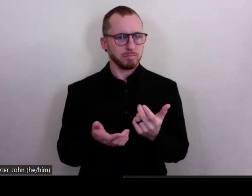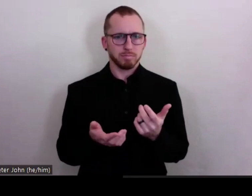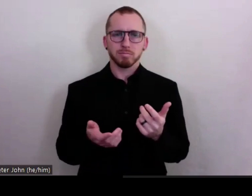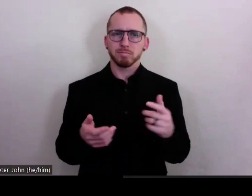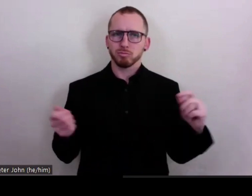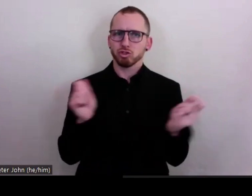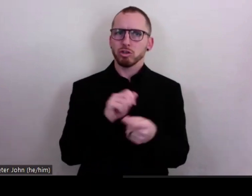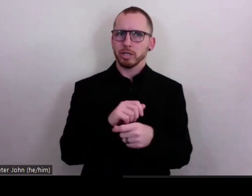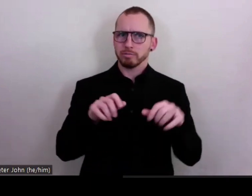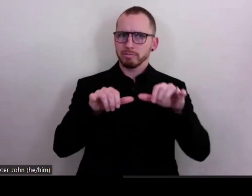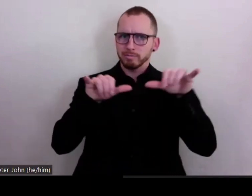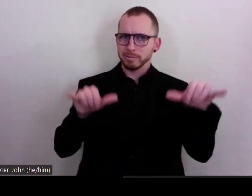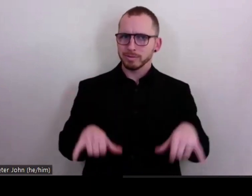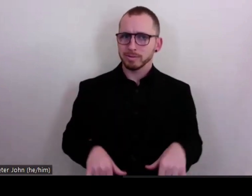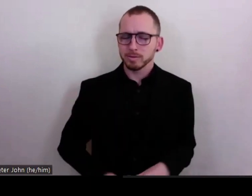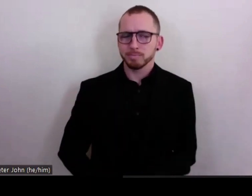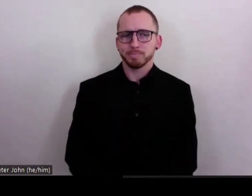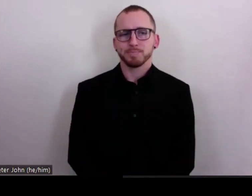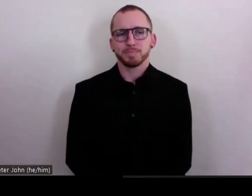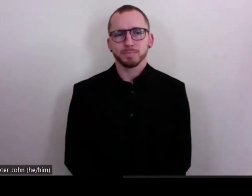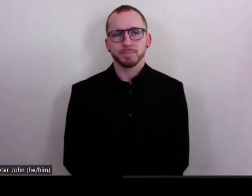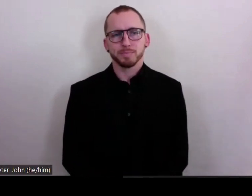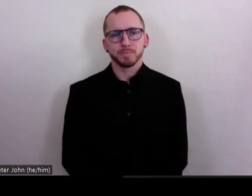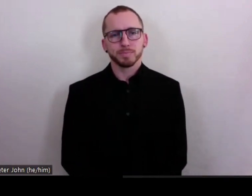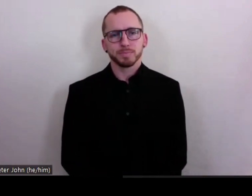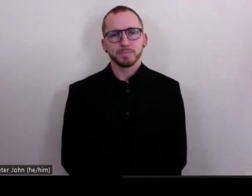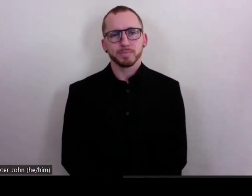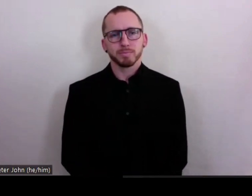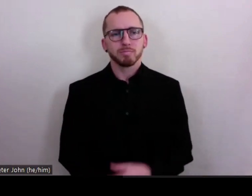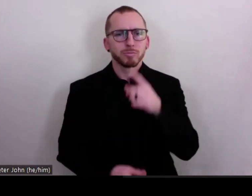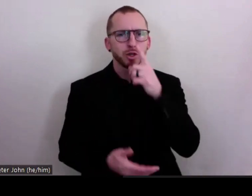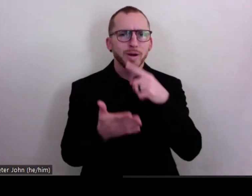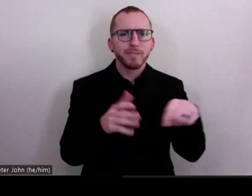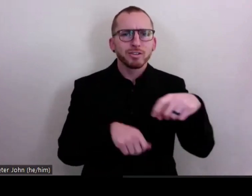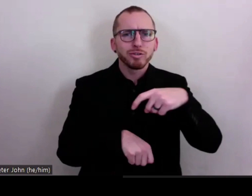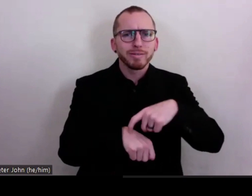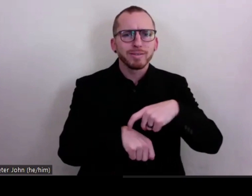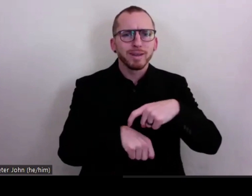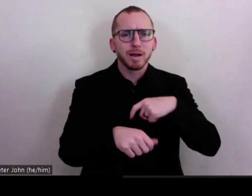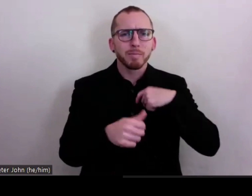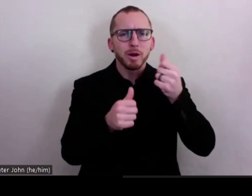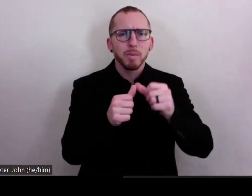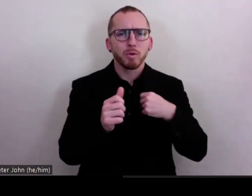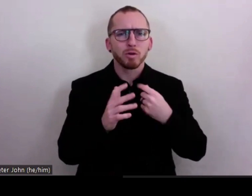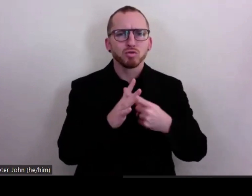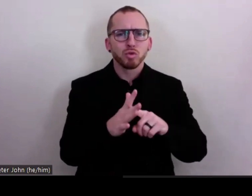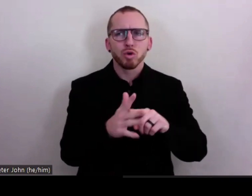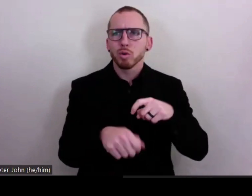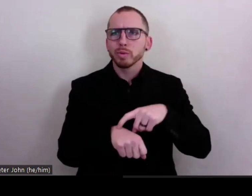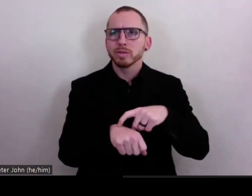makers. But I believe, can I have a time check? I don't remember what time it's